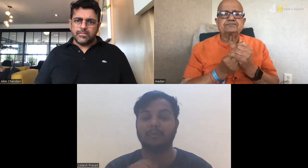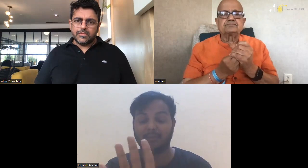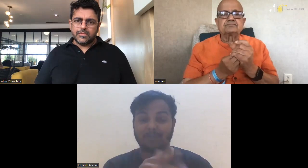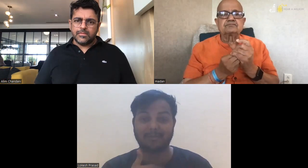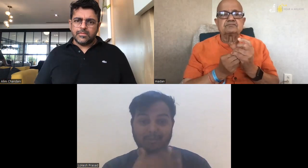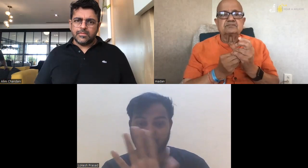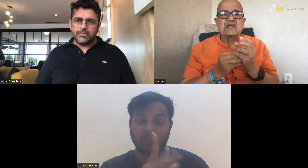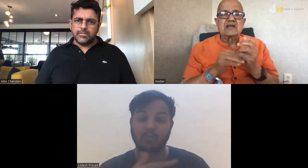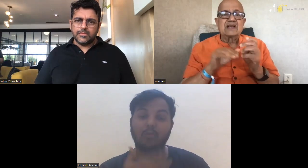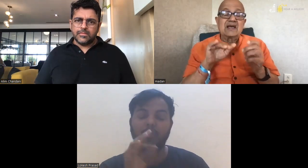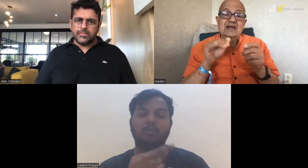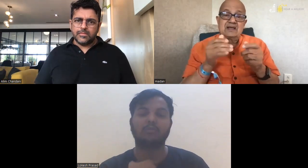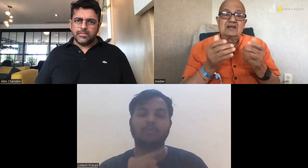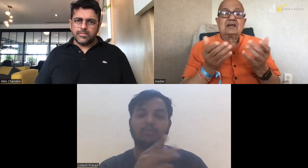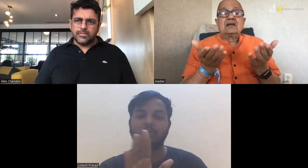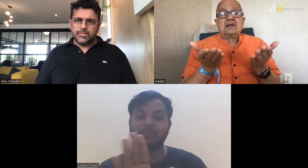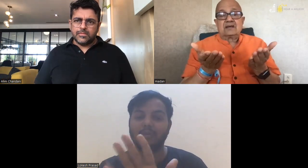etc.?